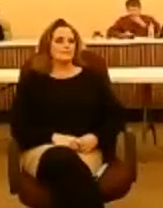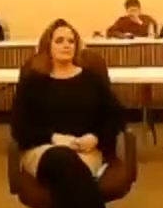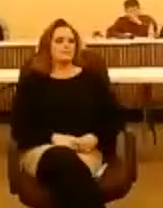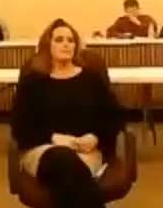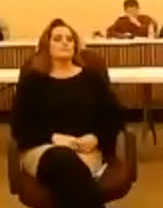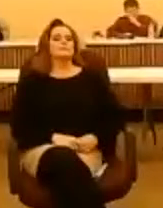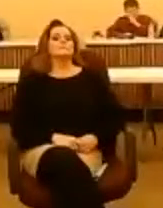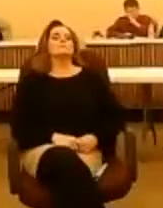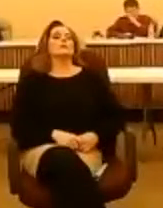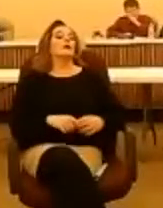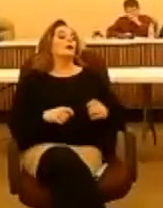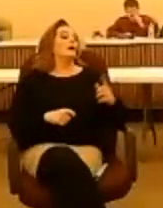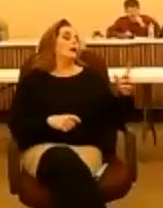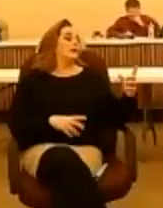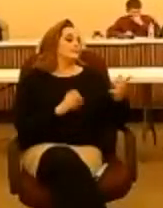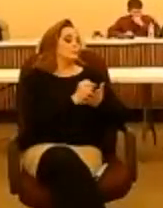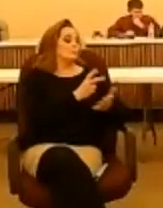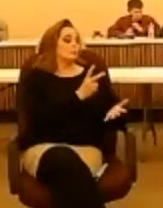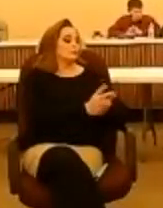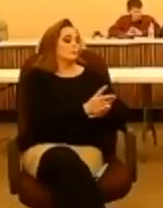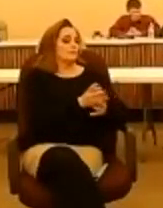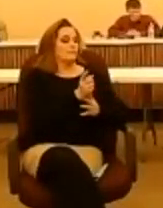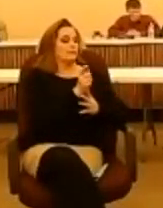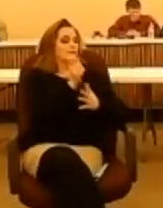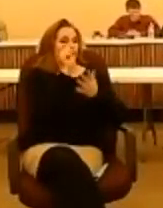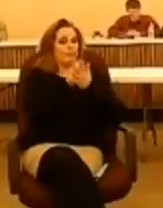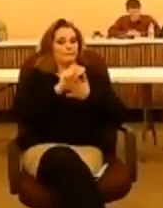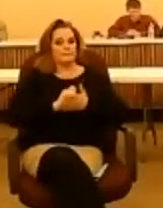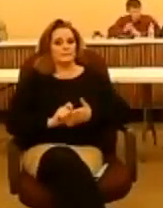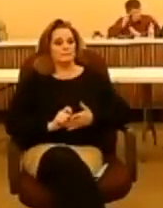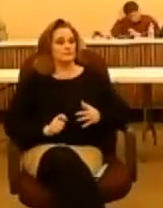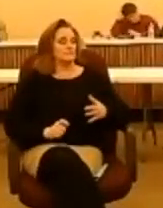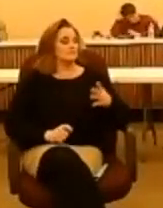Can I get a motion to approve the minutes?